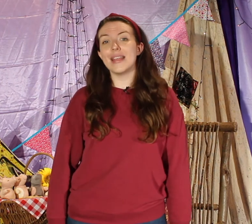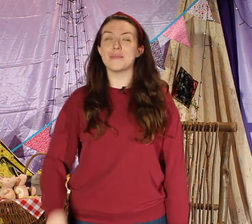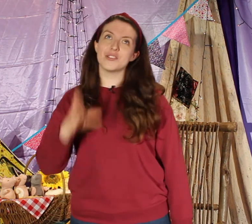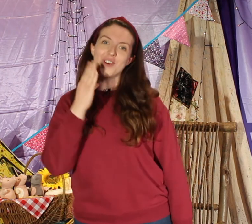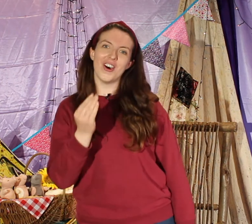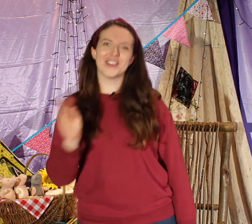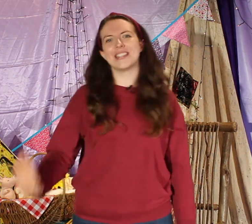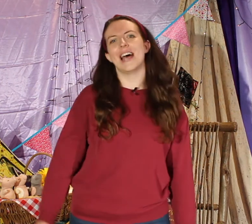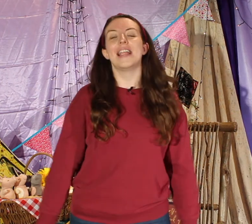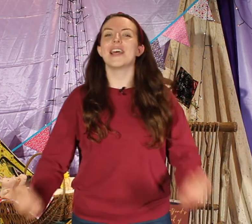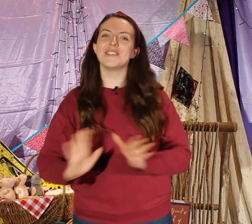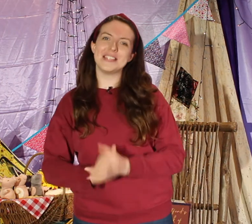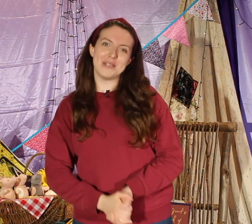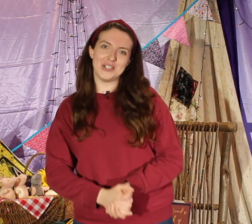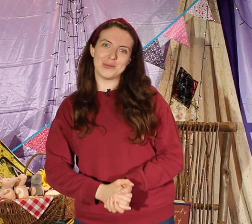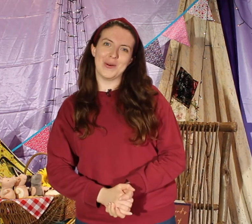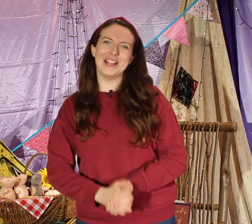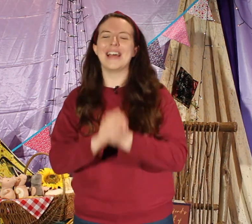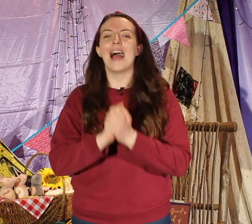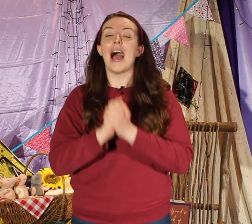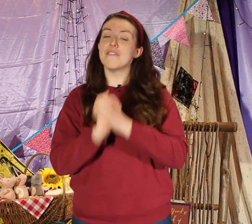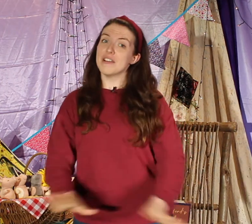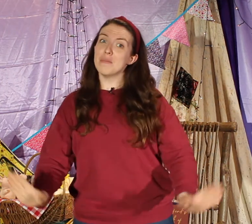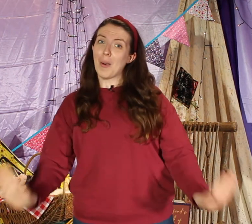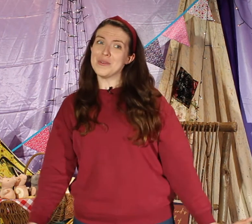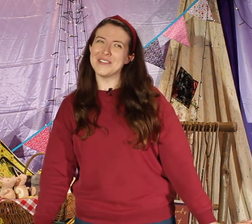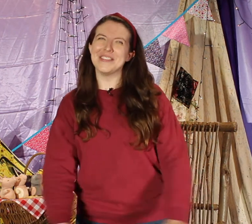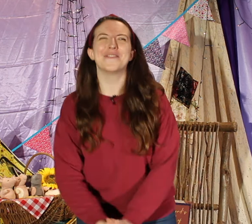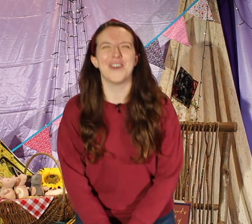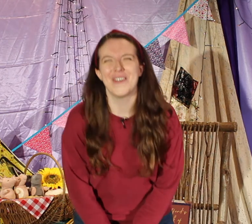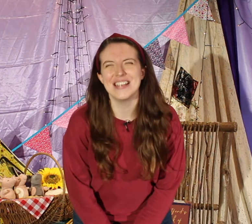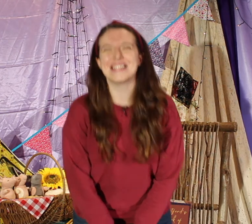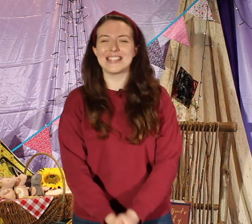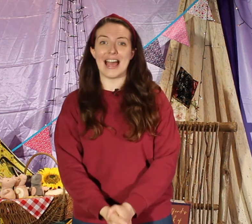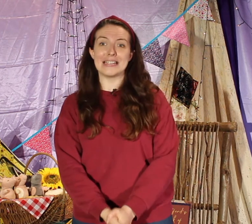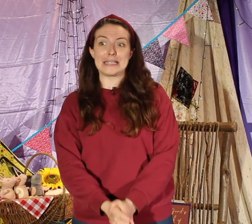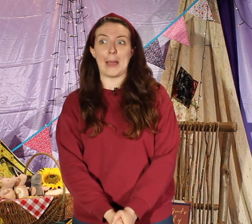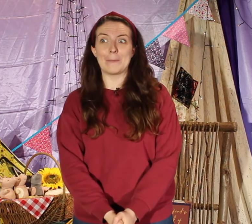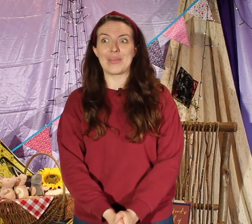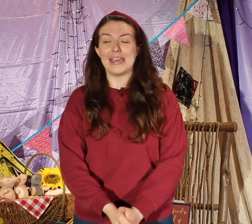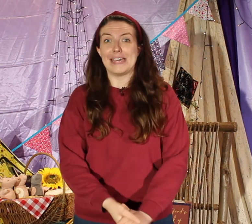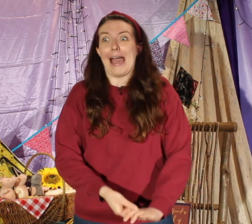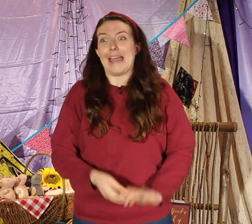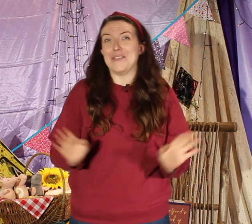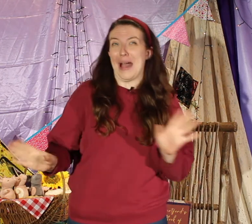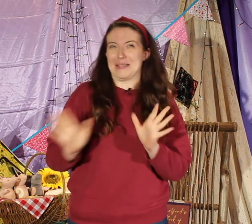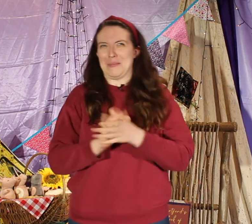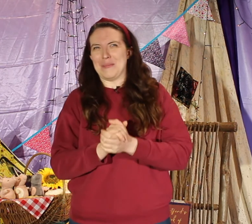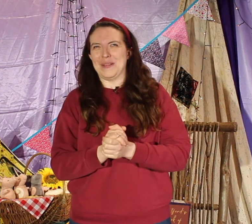name is Fox. Lovely to meet you all. I'm very popular in the forest, and if you ask people, they'll